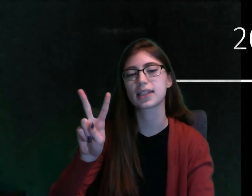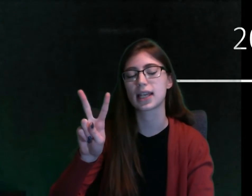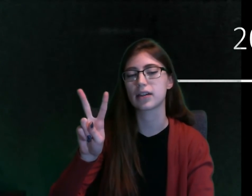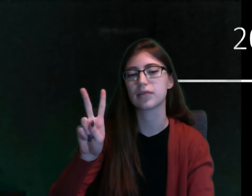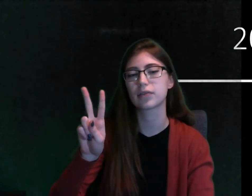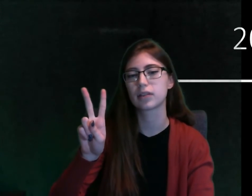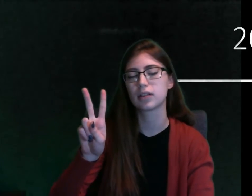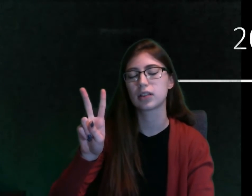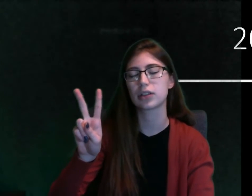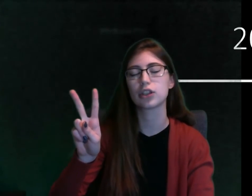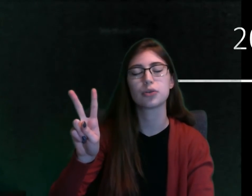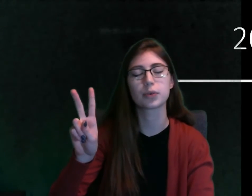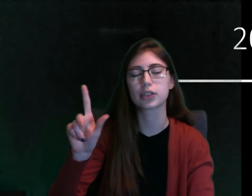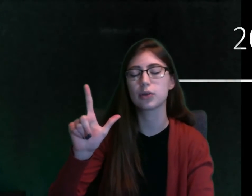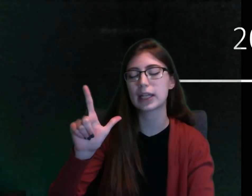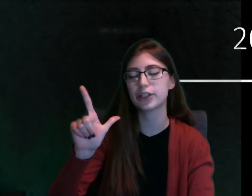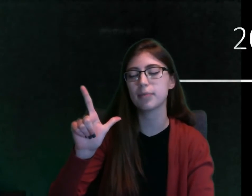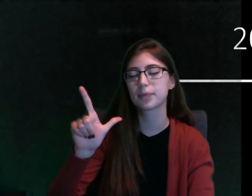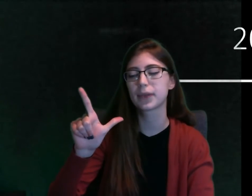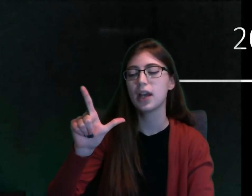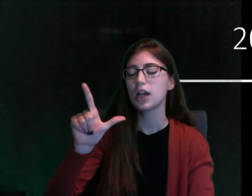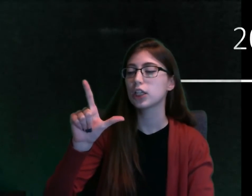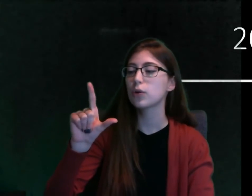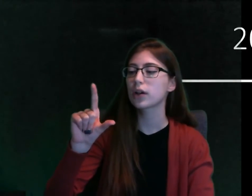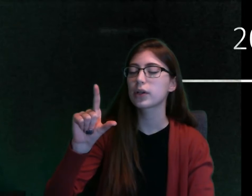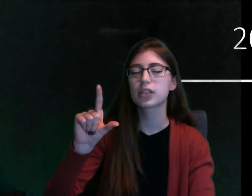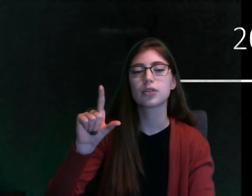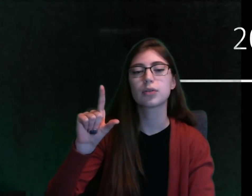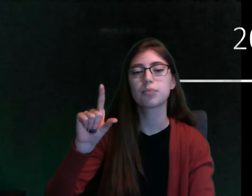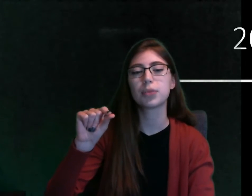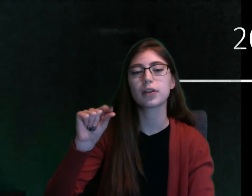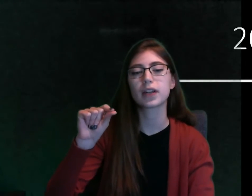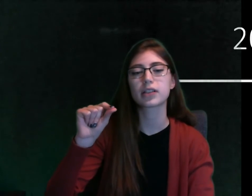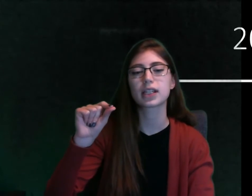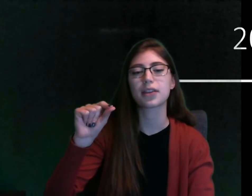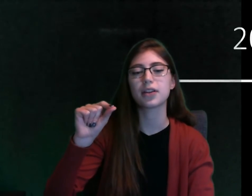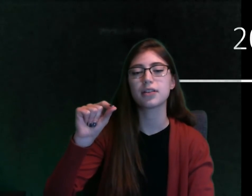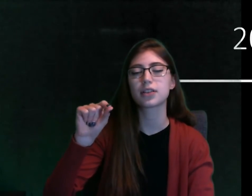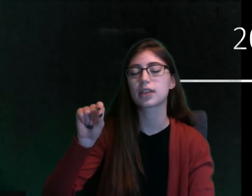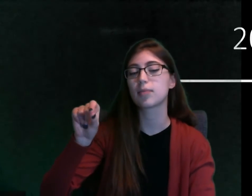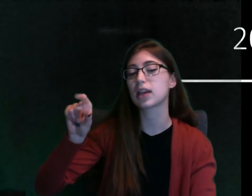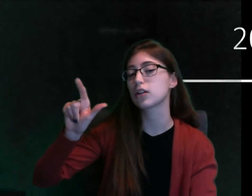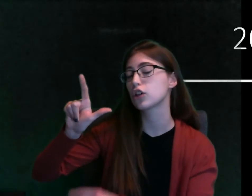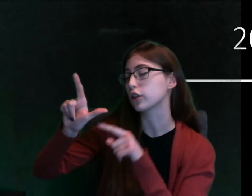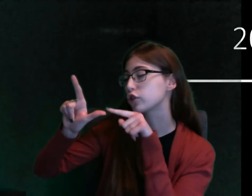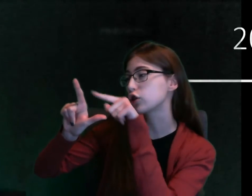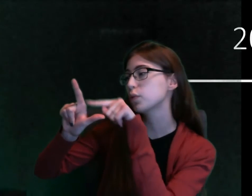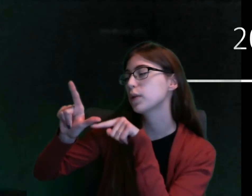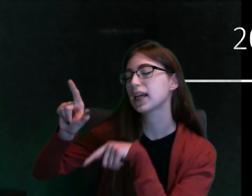of the usual 2 hand shape. You are going to put your fingers together so they make a 2 and then